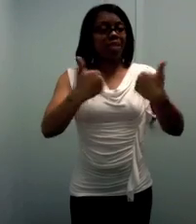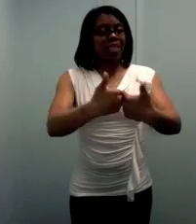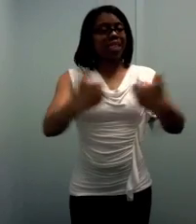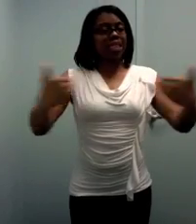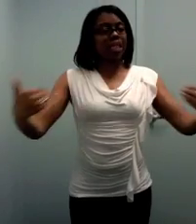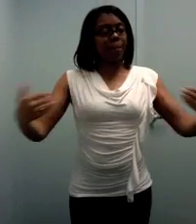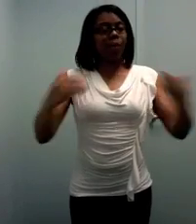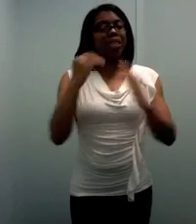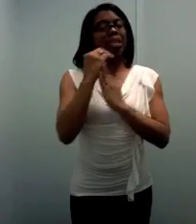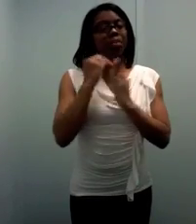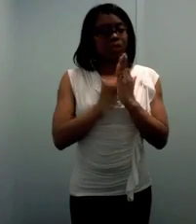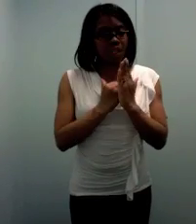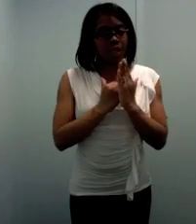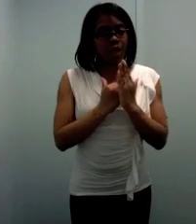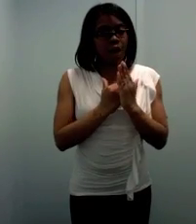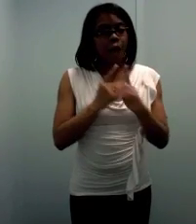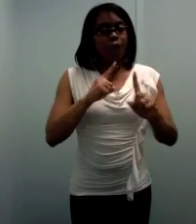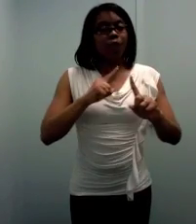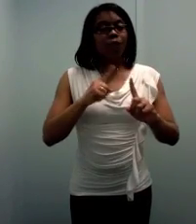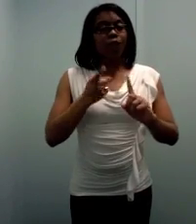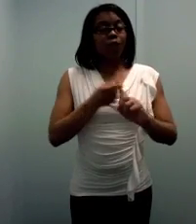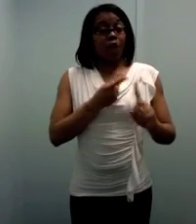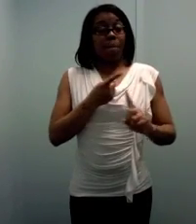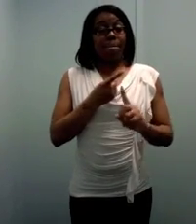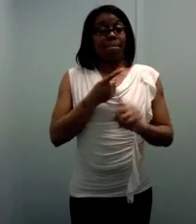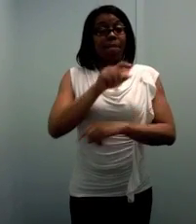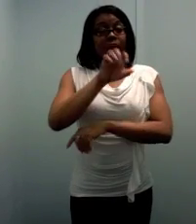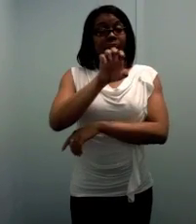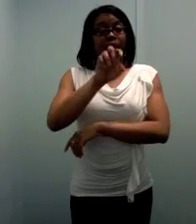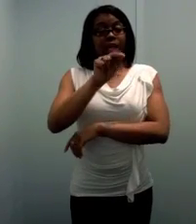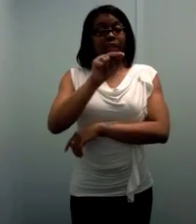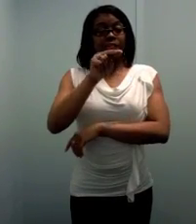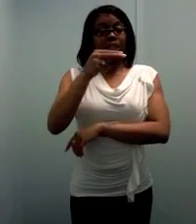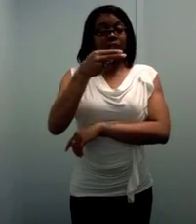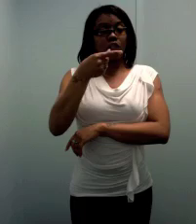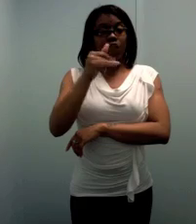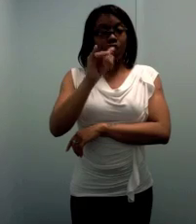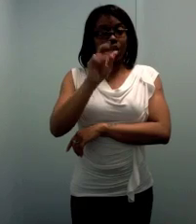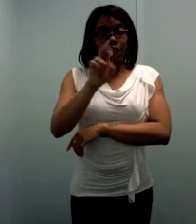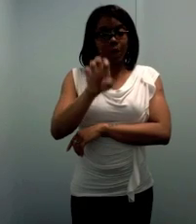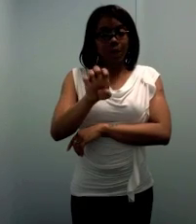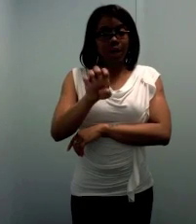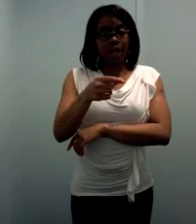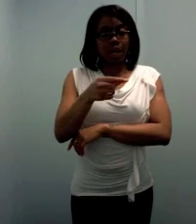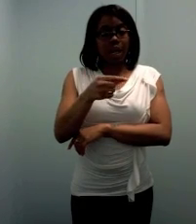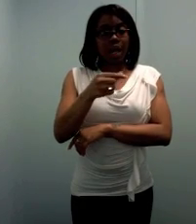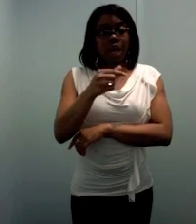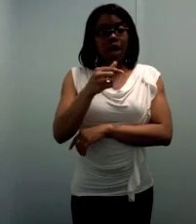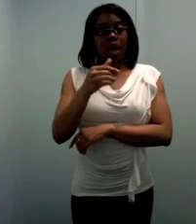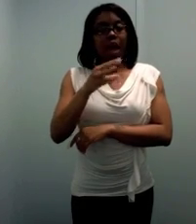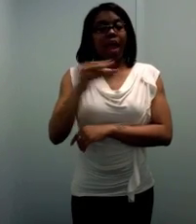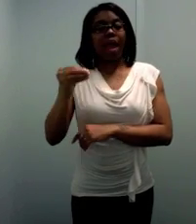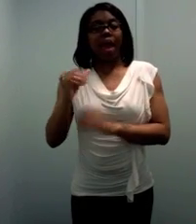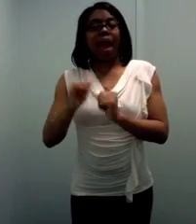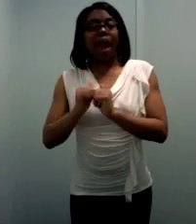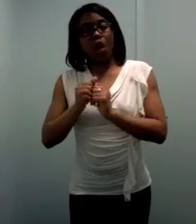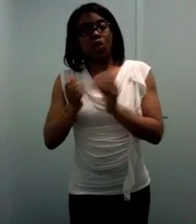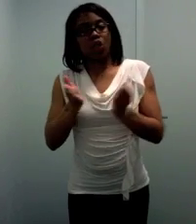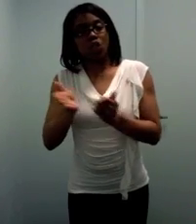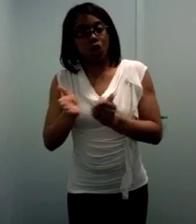from engineering of the car or learning how to service it. So automation allows this